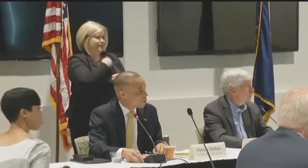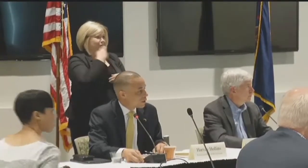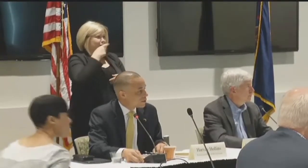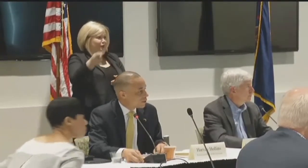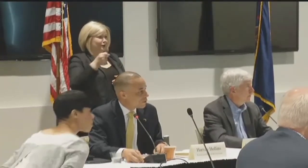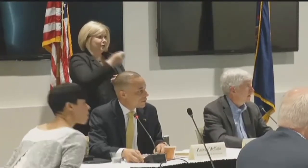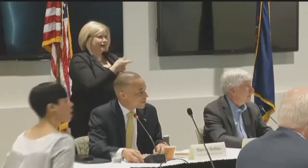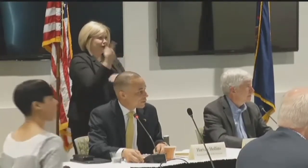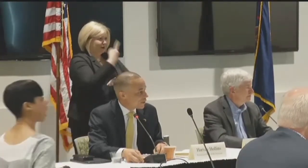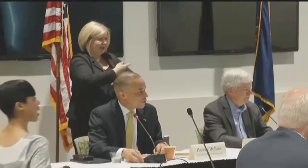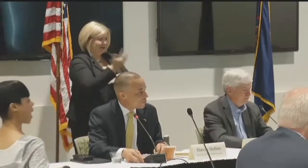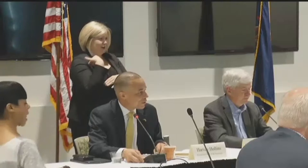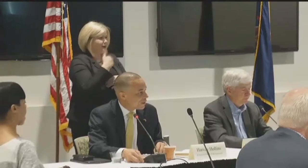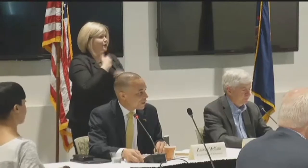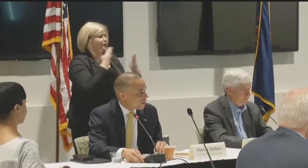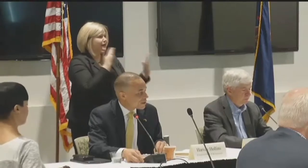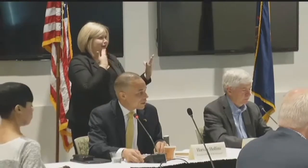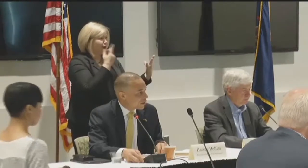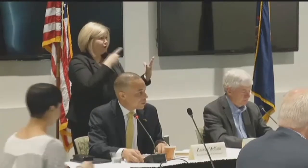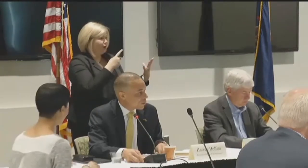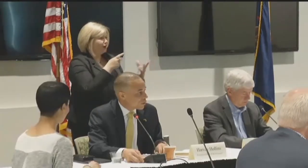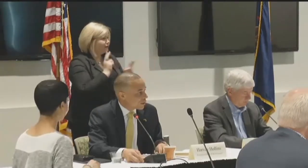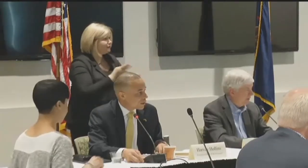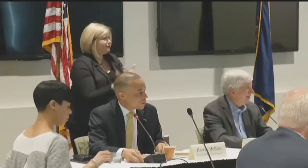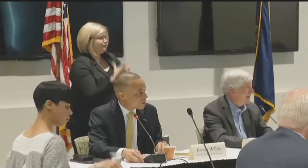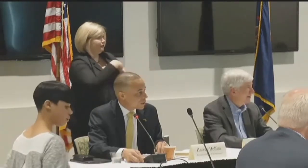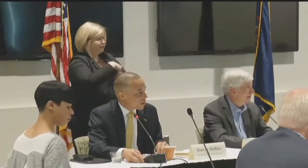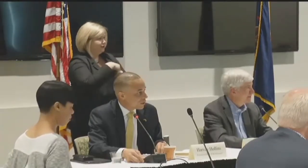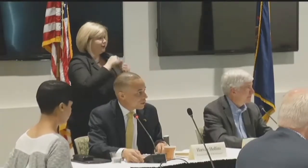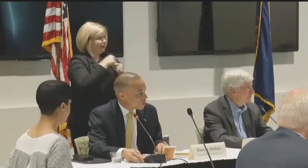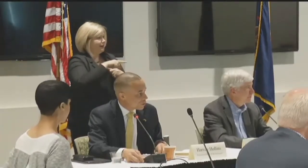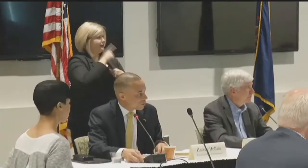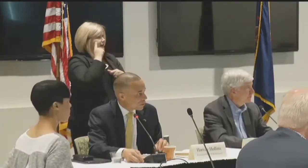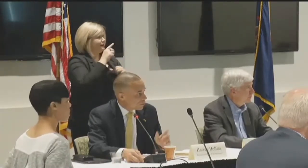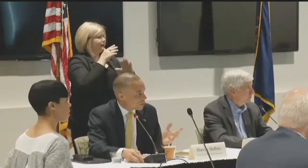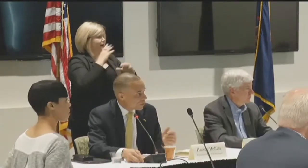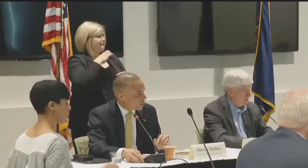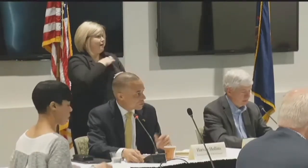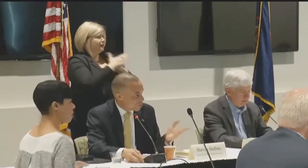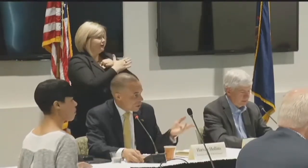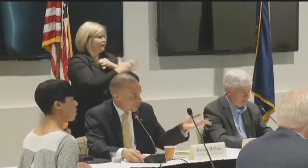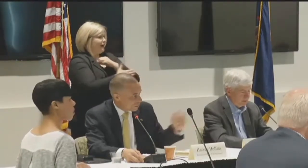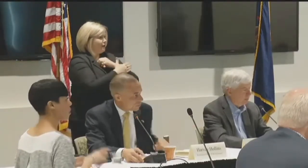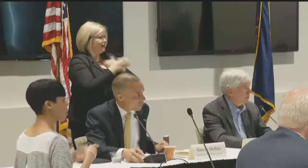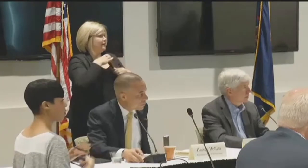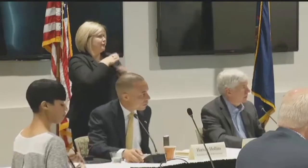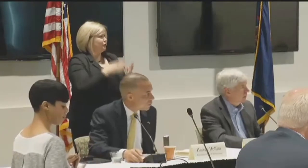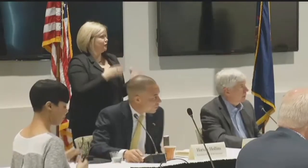a couple days ago. So thank you for hustling to get on board, who's the county commissioner for this area. So, Brian.